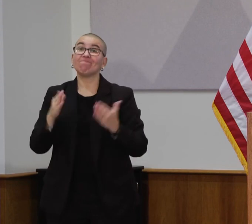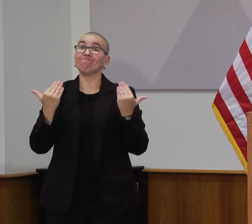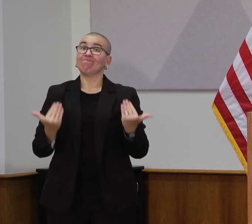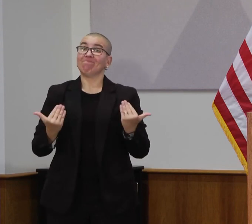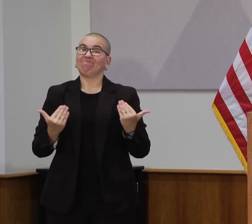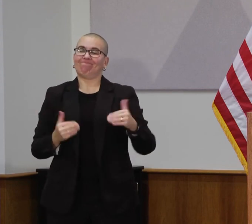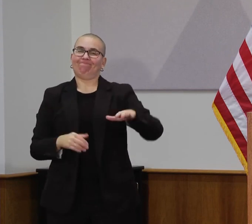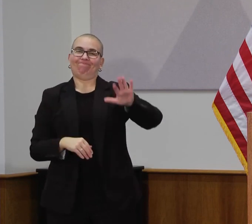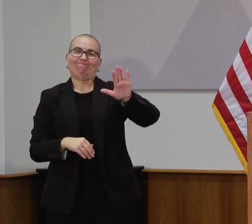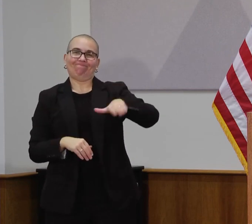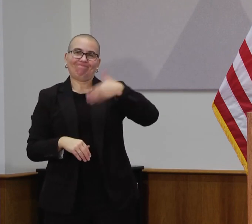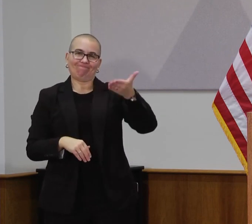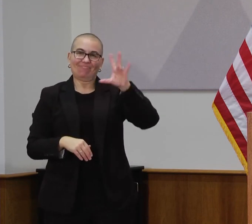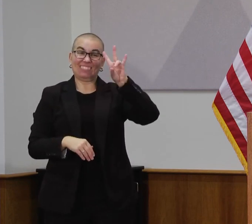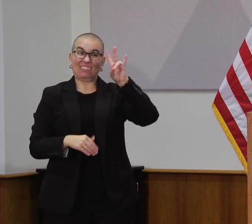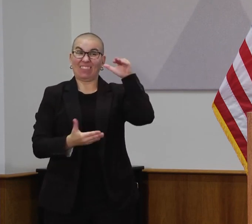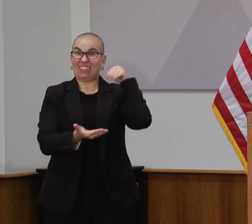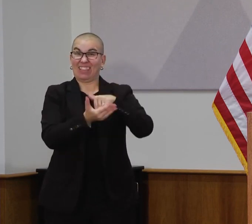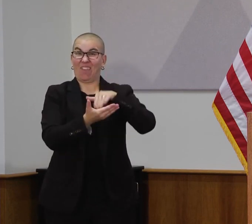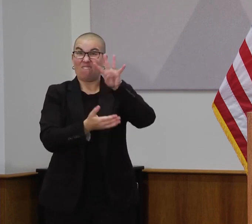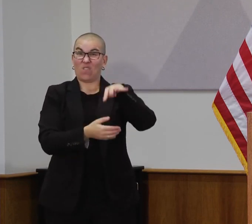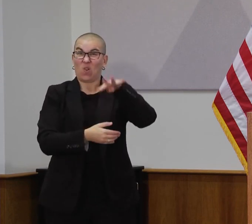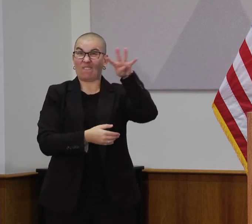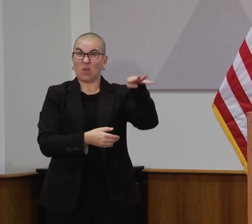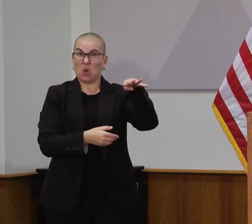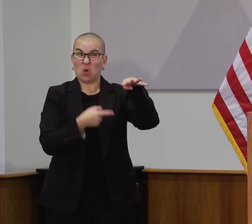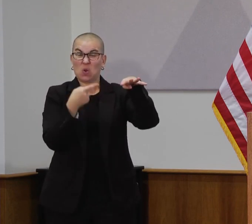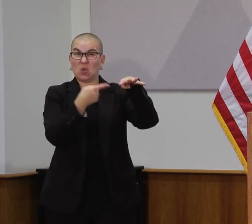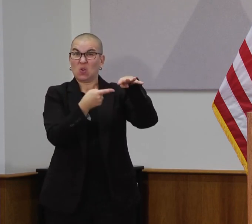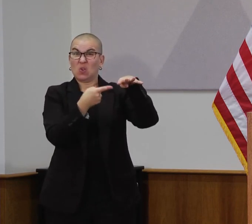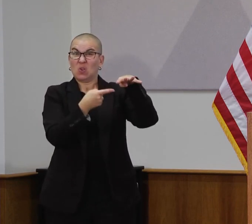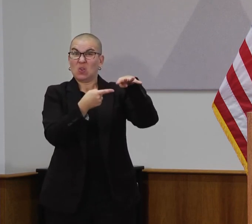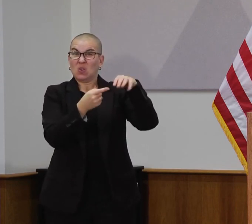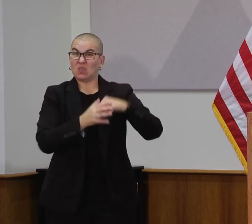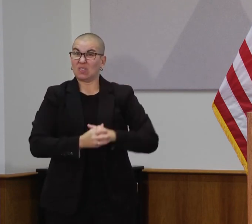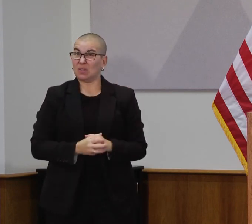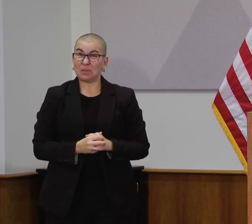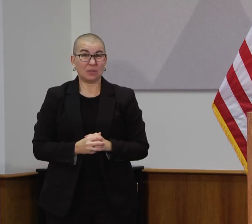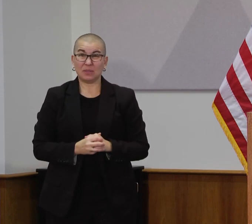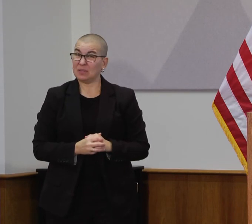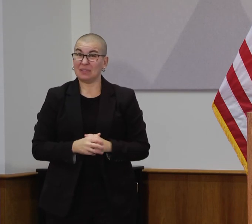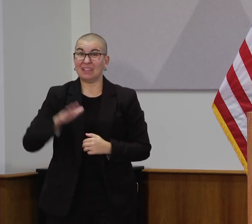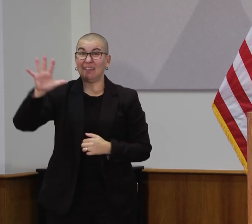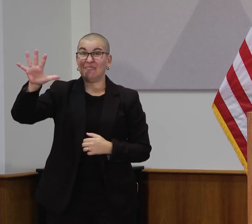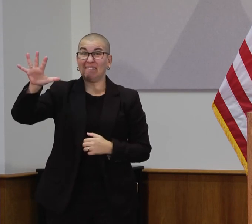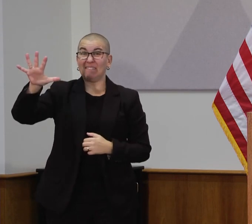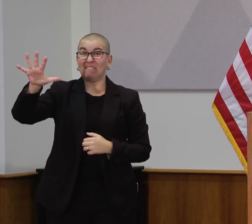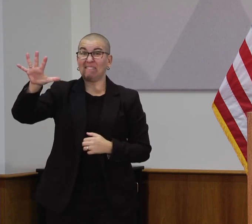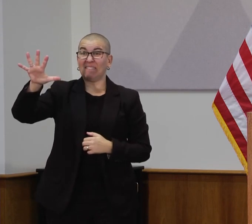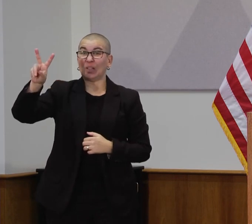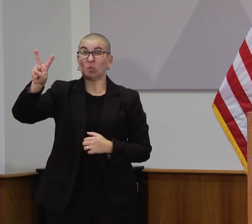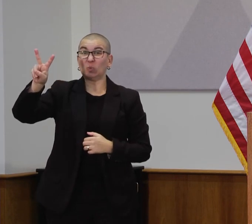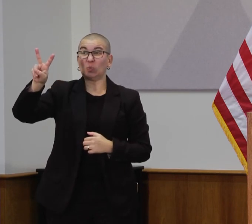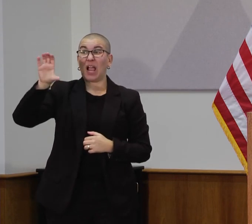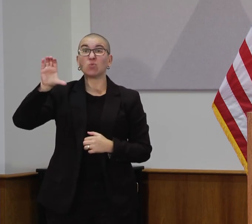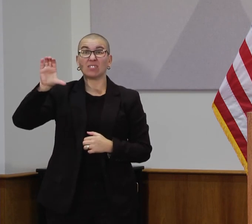7,444 new cases on a volume of 51,207 lab tests. So as a state, we're now